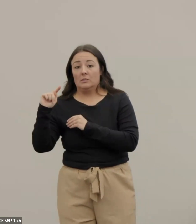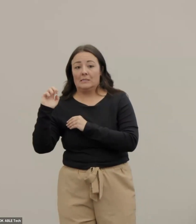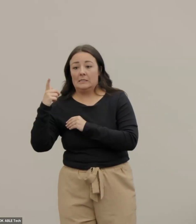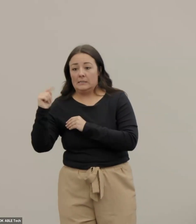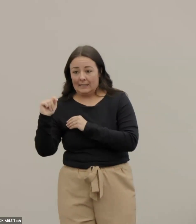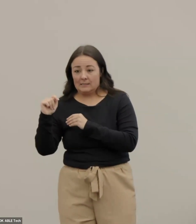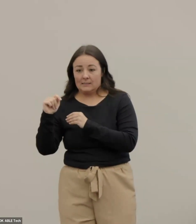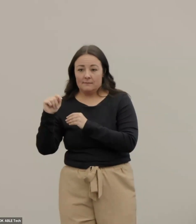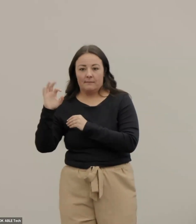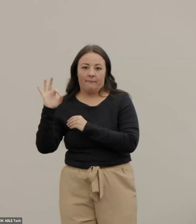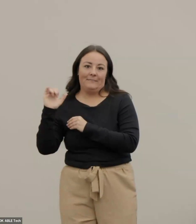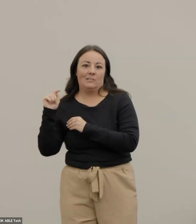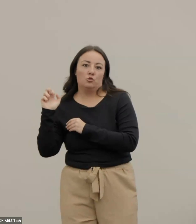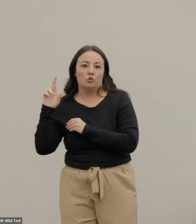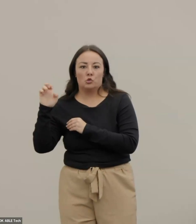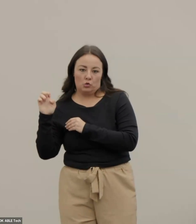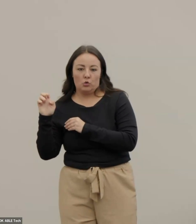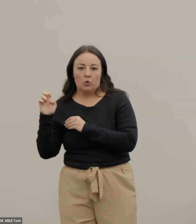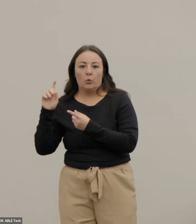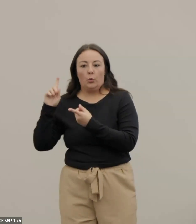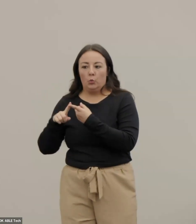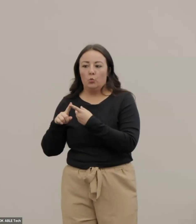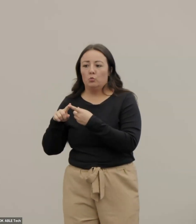called Generate Description for Me.